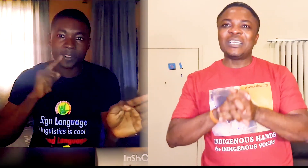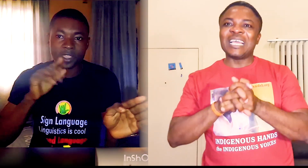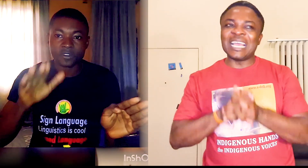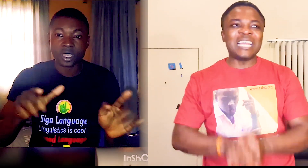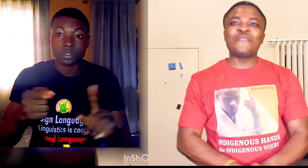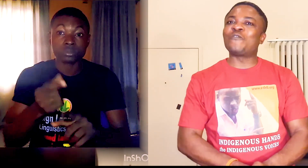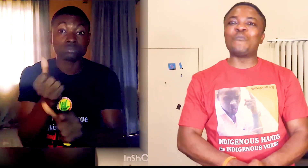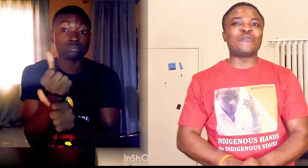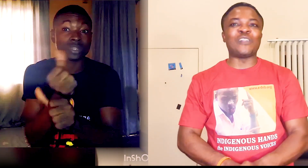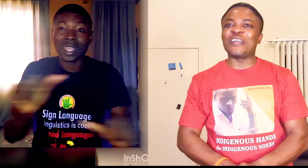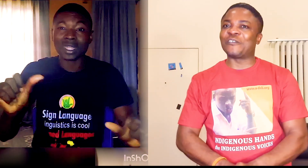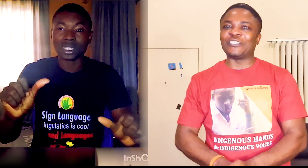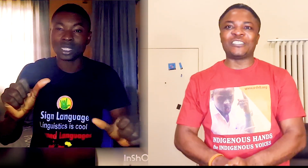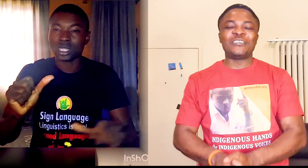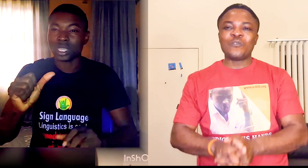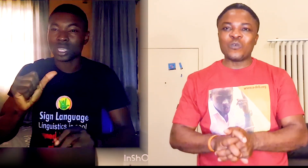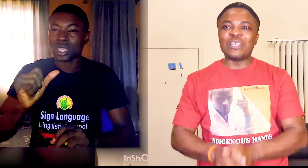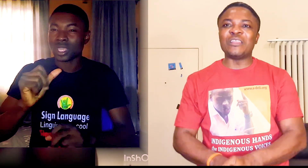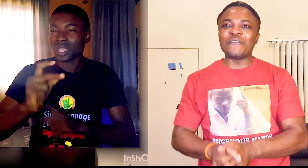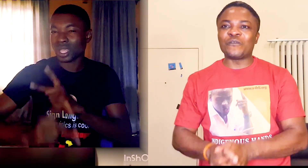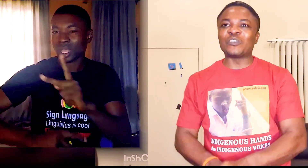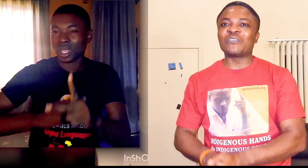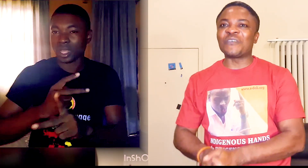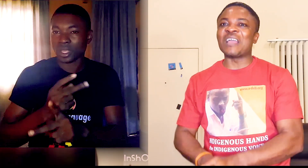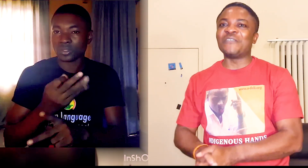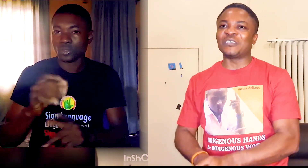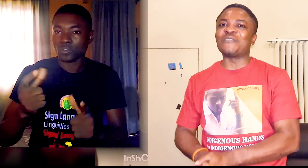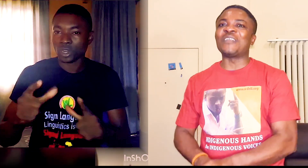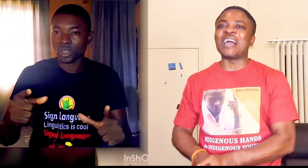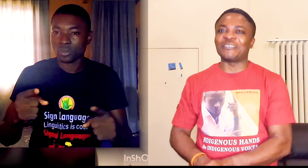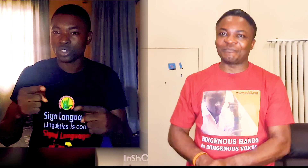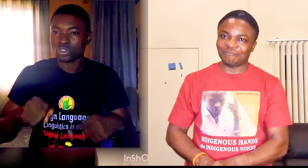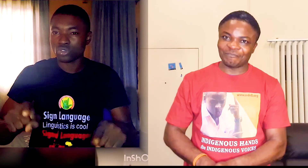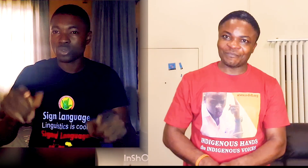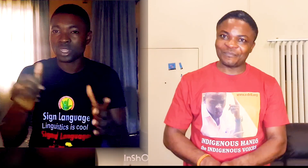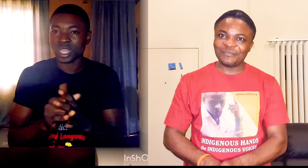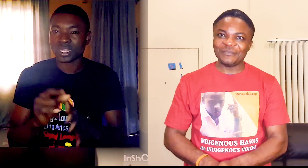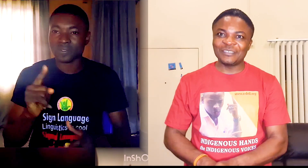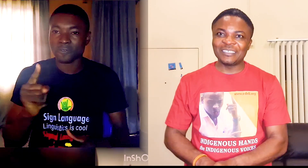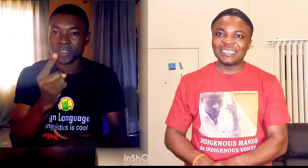to any form of language within the first 5 years of life.